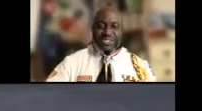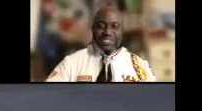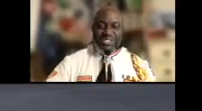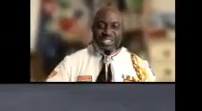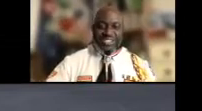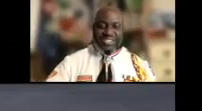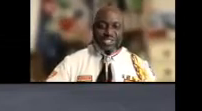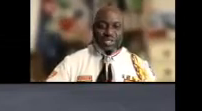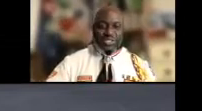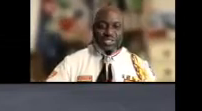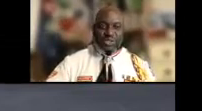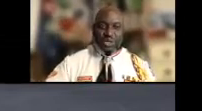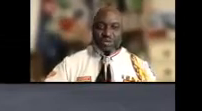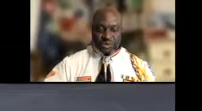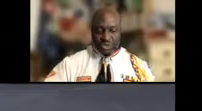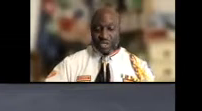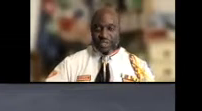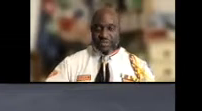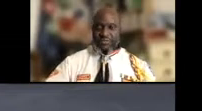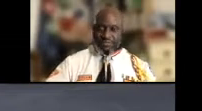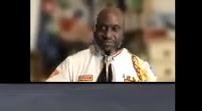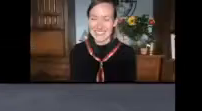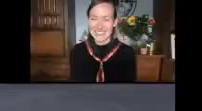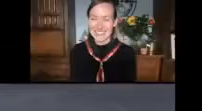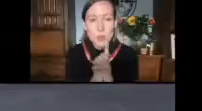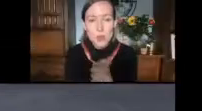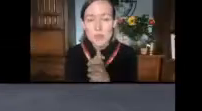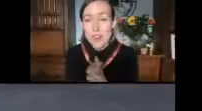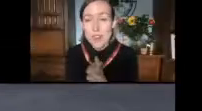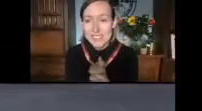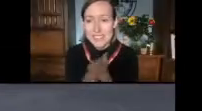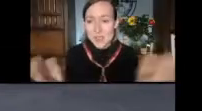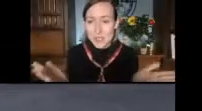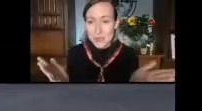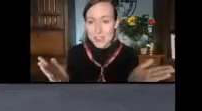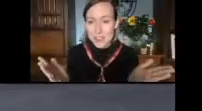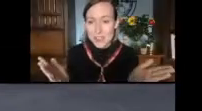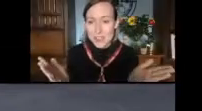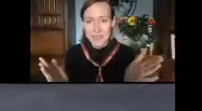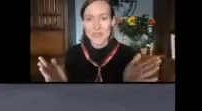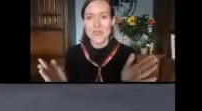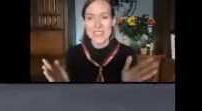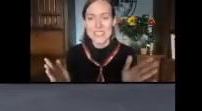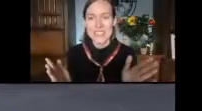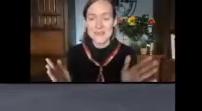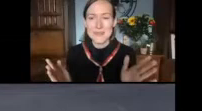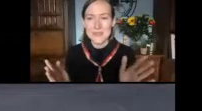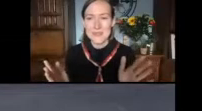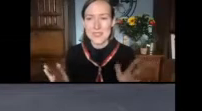back to you, Jessica. All Do you right. want us to do one more? Okay. Well, friends, let's all spell it together.